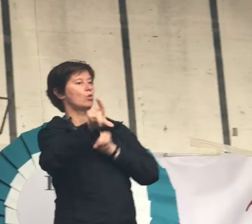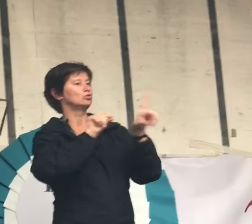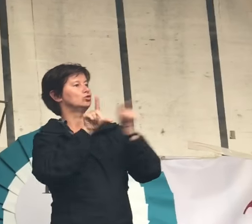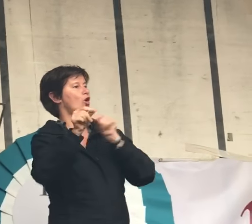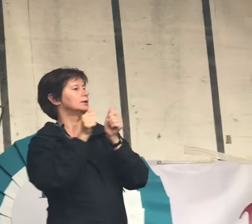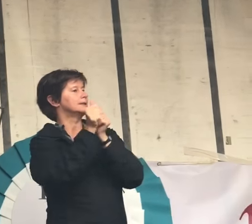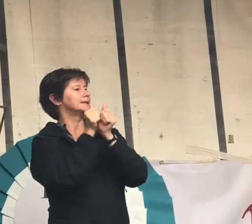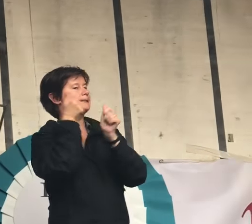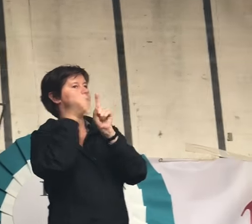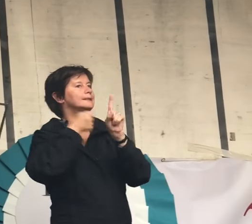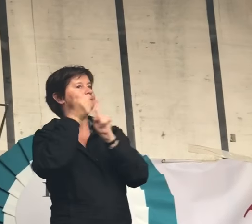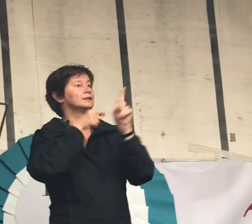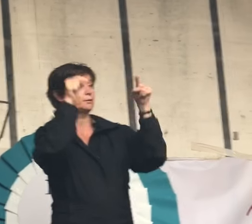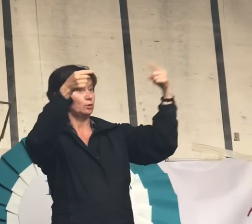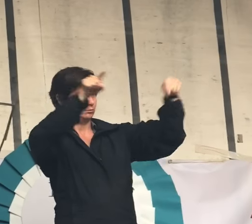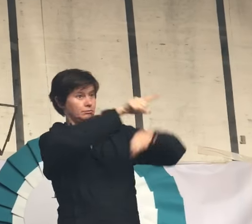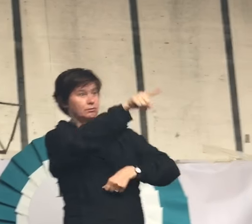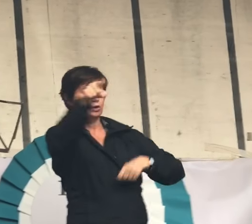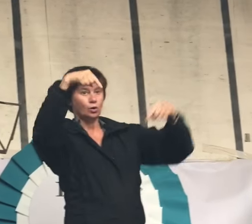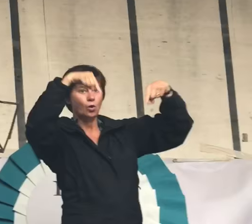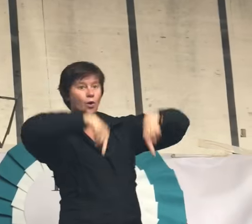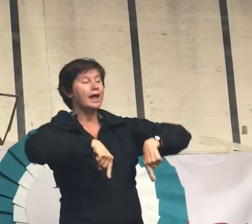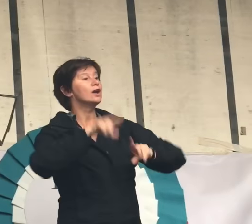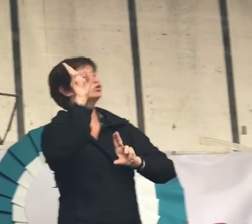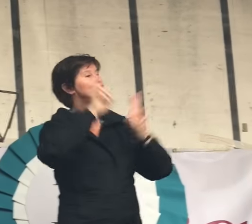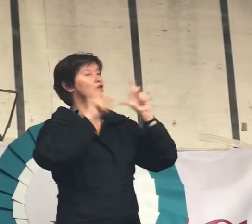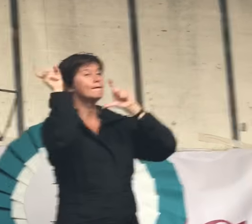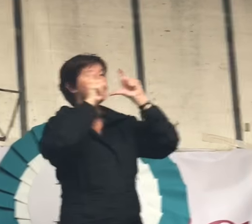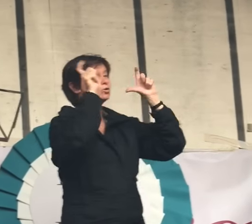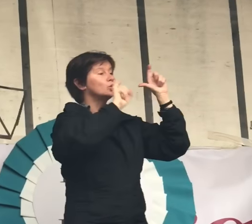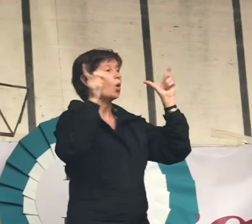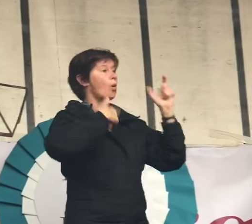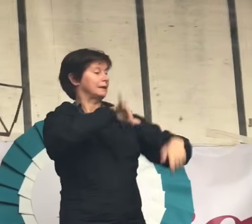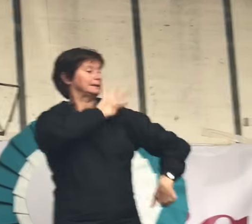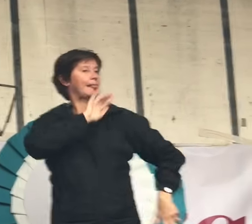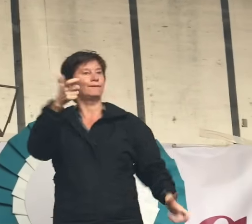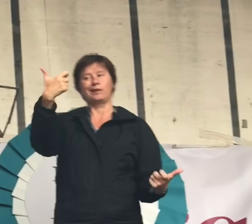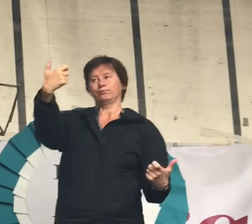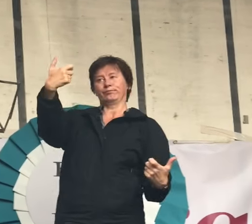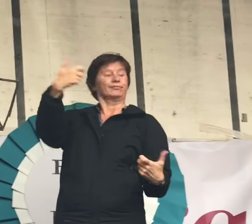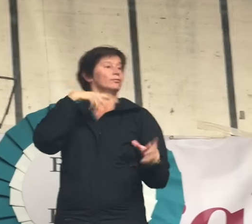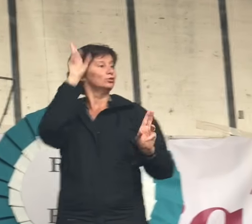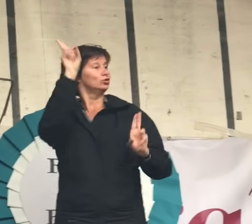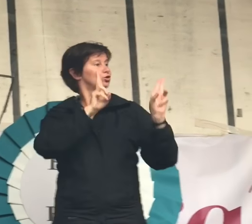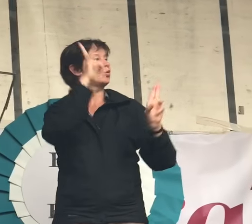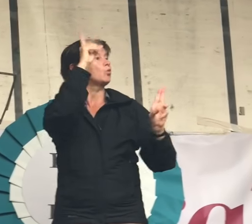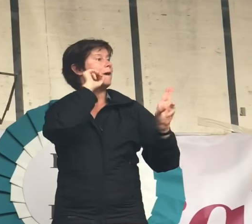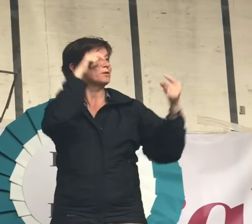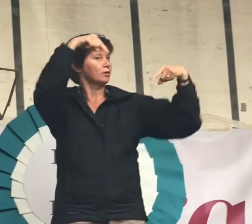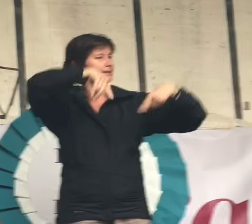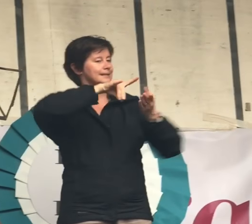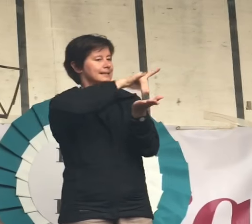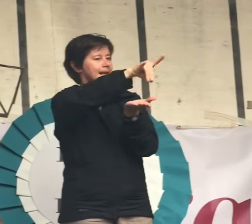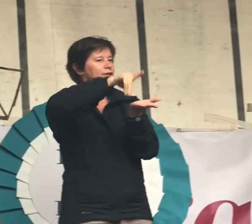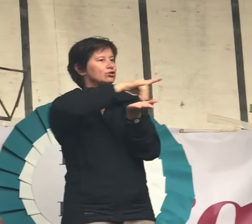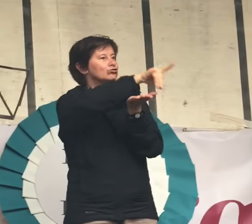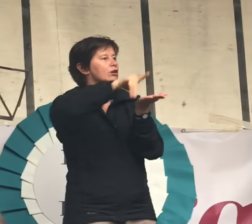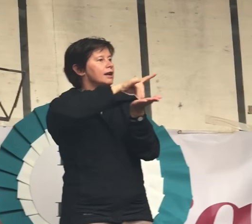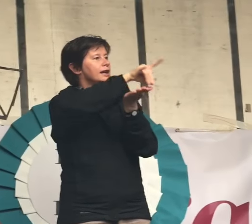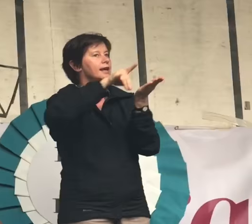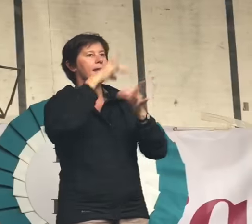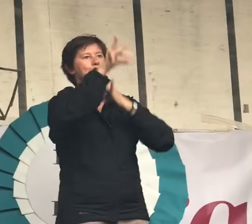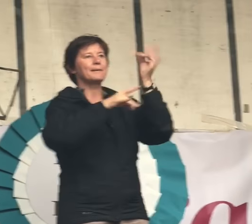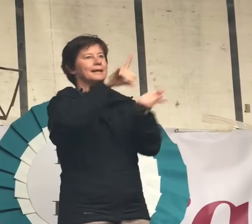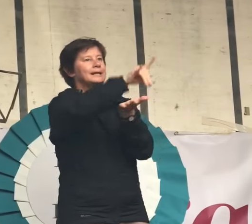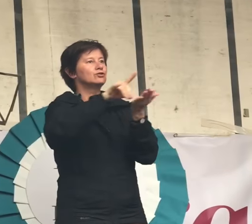making history, so take photographs, take selfies, look around you. You're going to want to remember this moment.